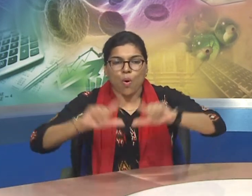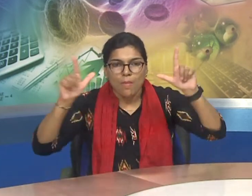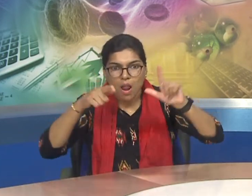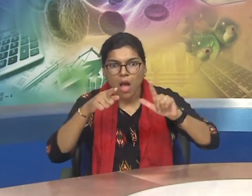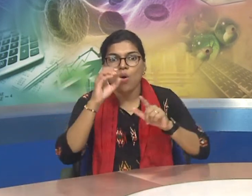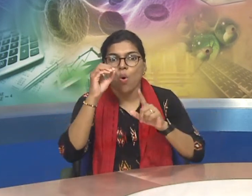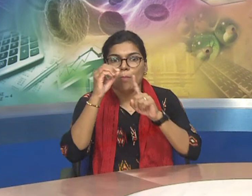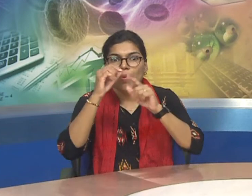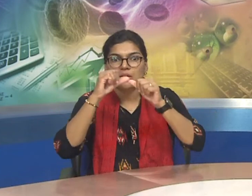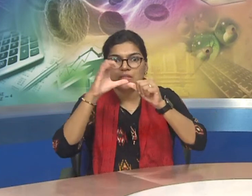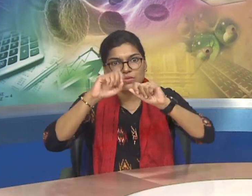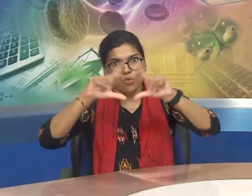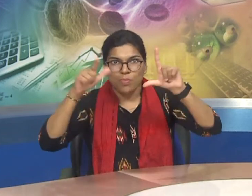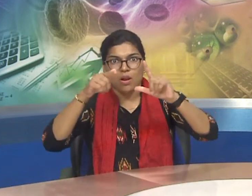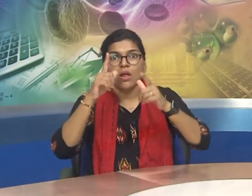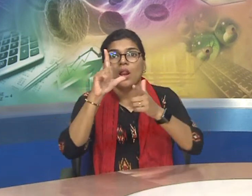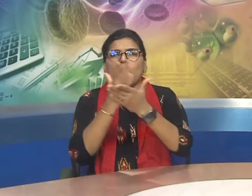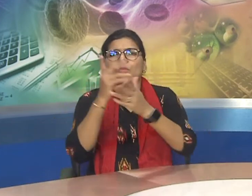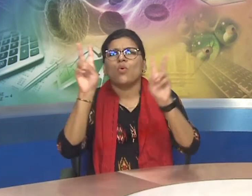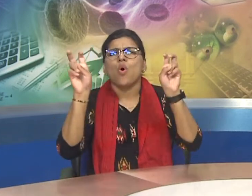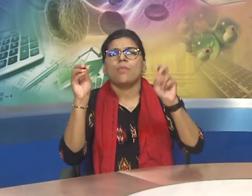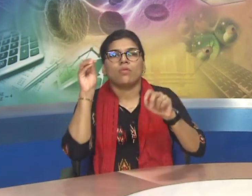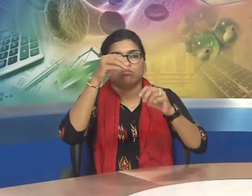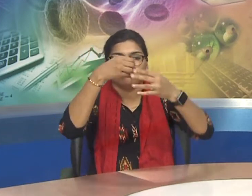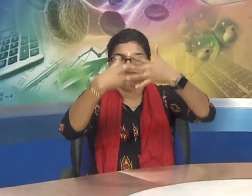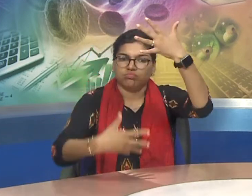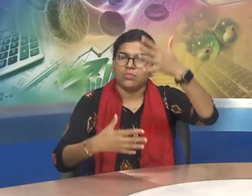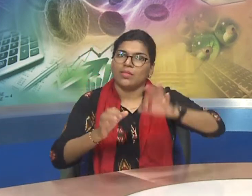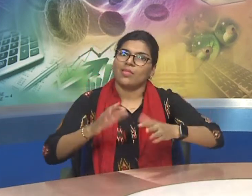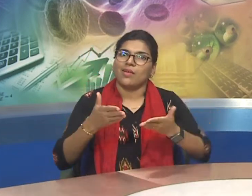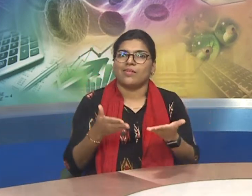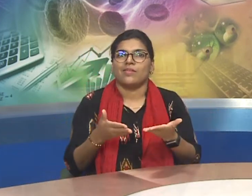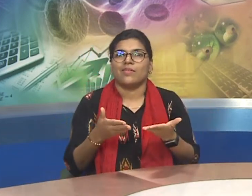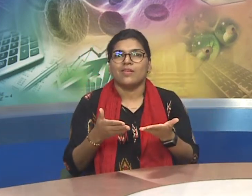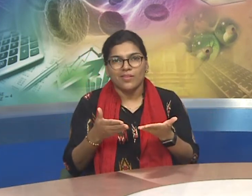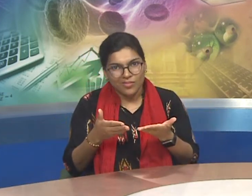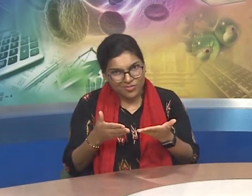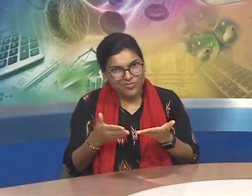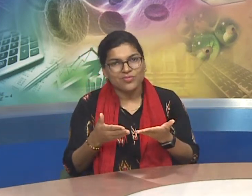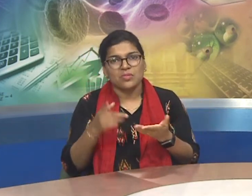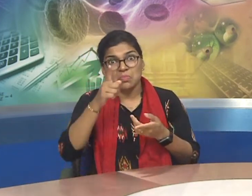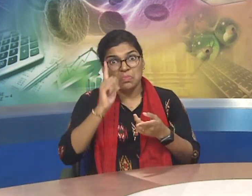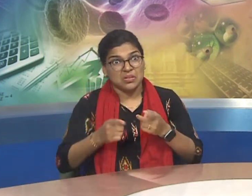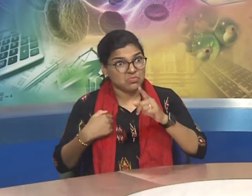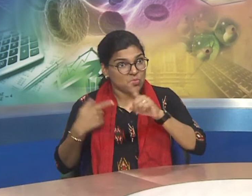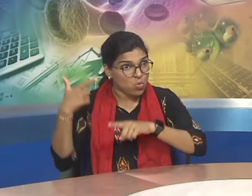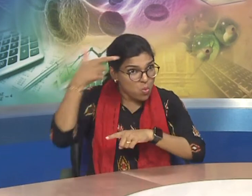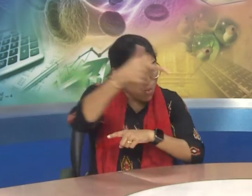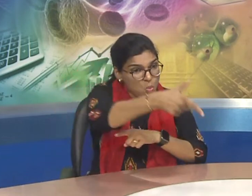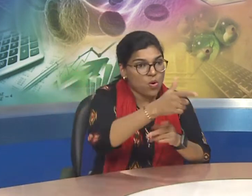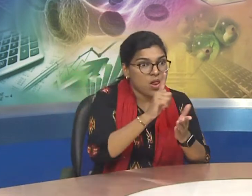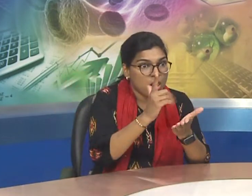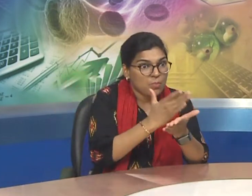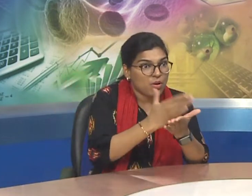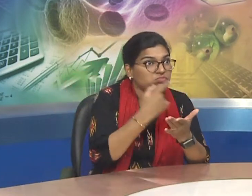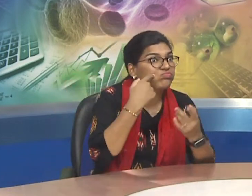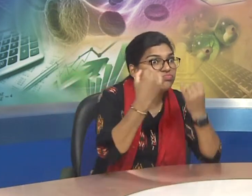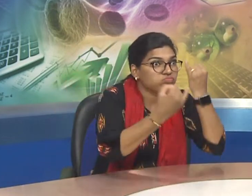In this, the online public access catalog comes, and we know that there is a online